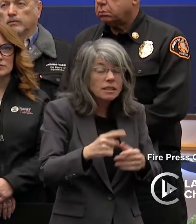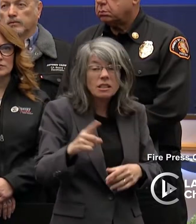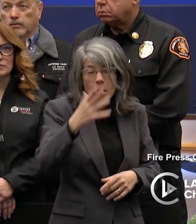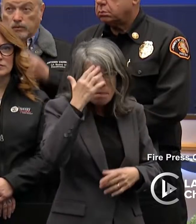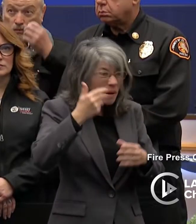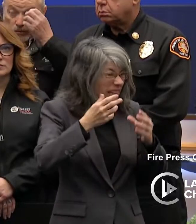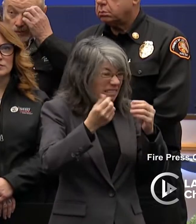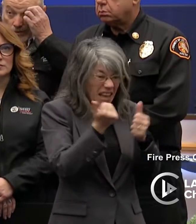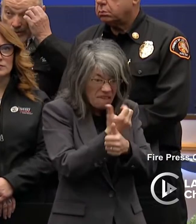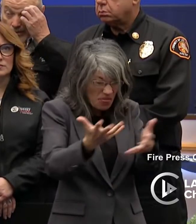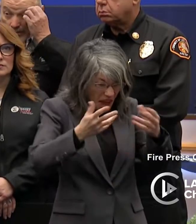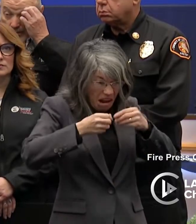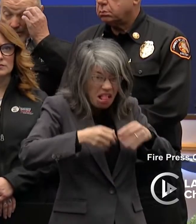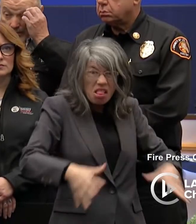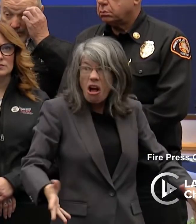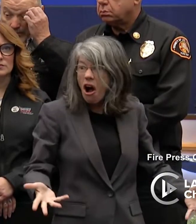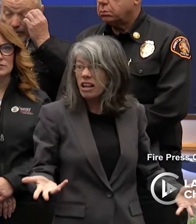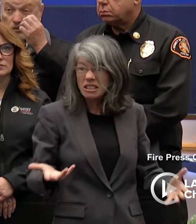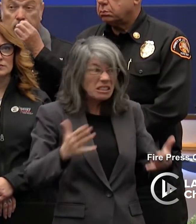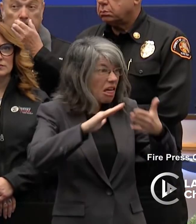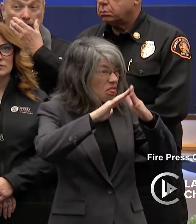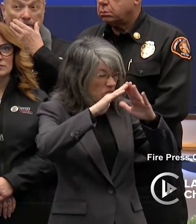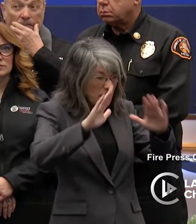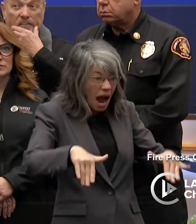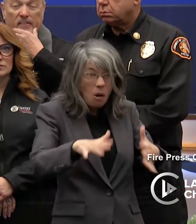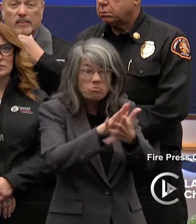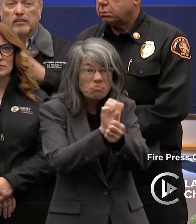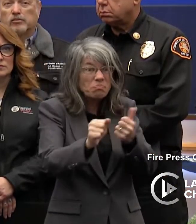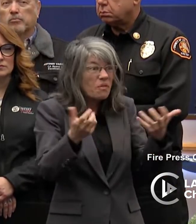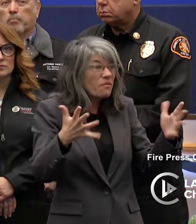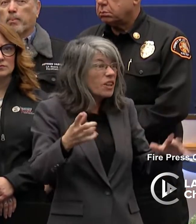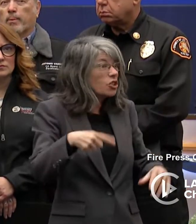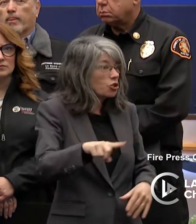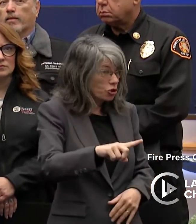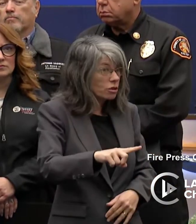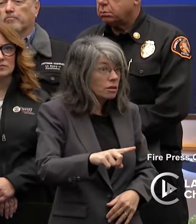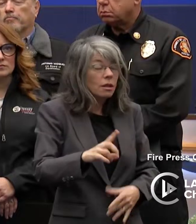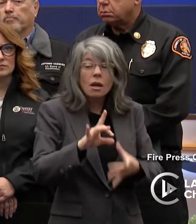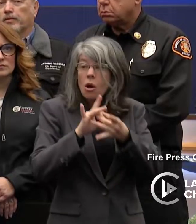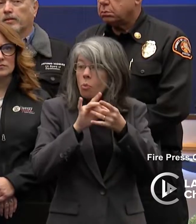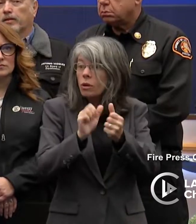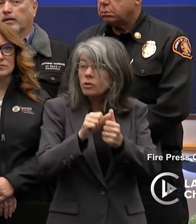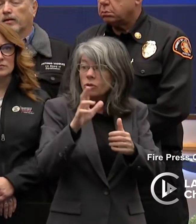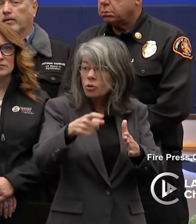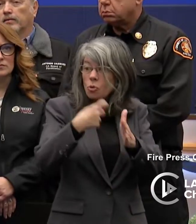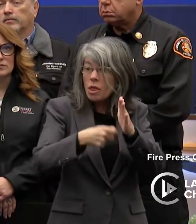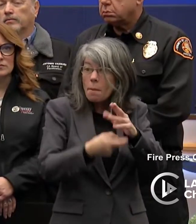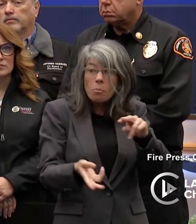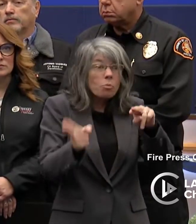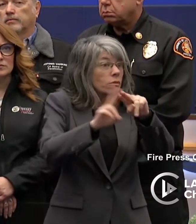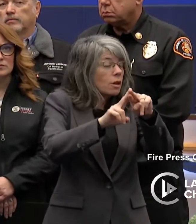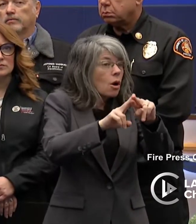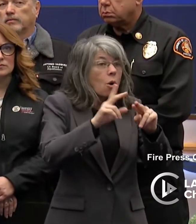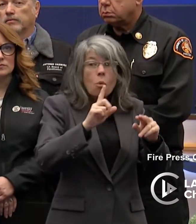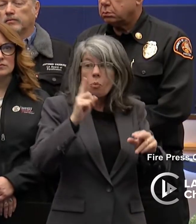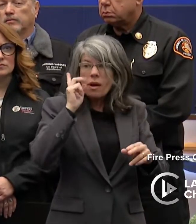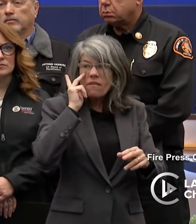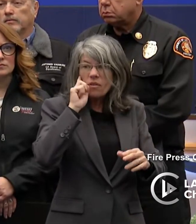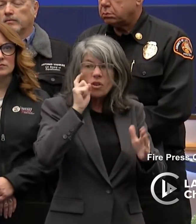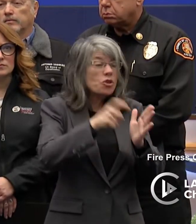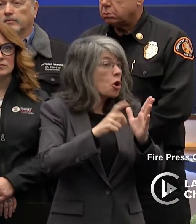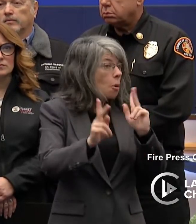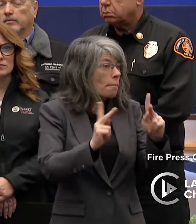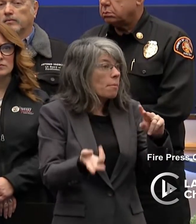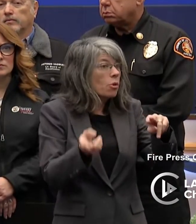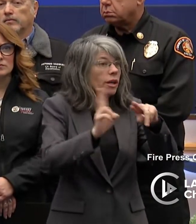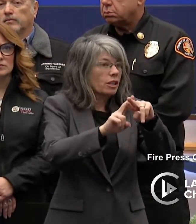they've lost everything. They've lost their houses. And I will tell you that with respect to this price gouging, we have seen people increase